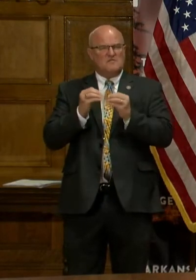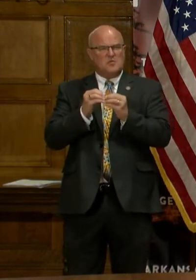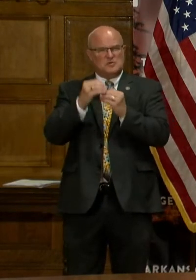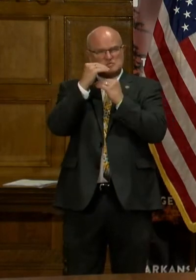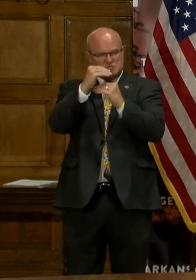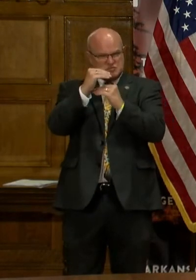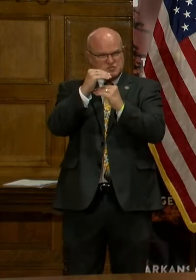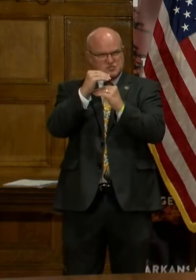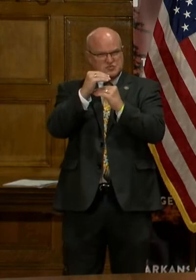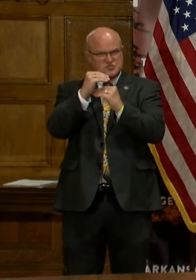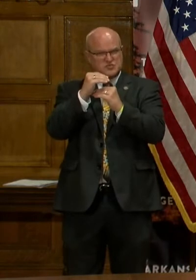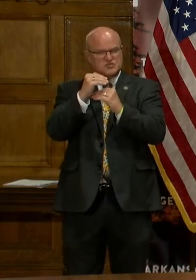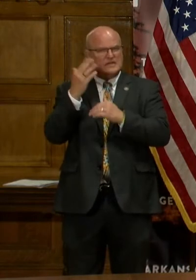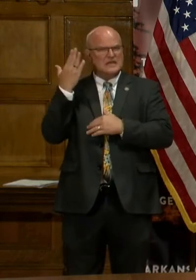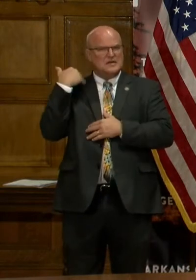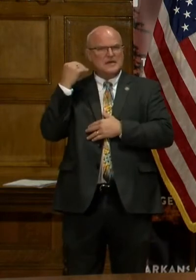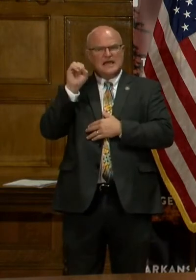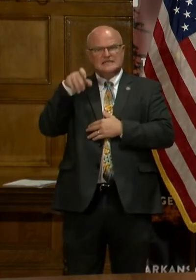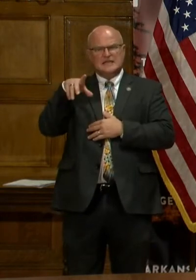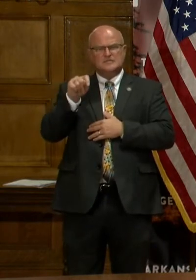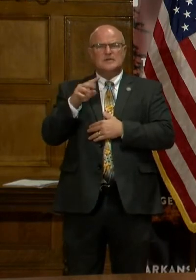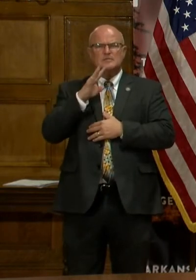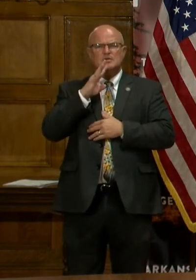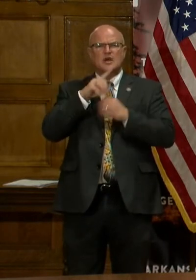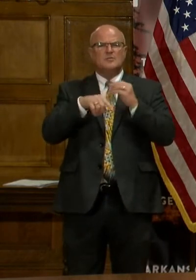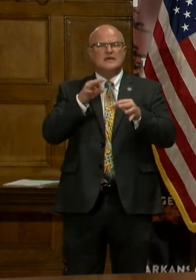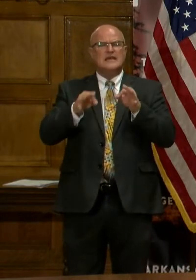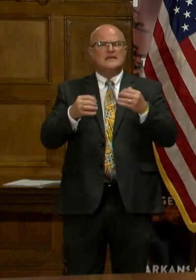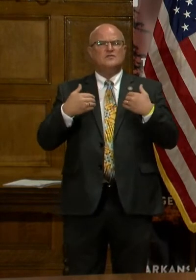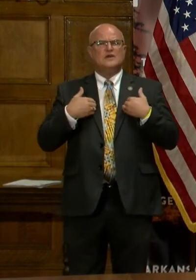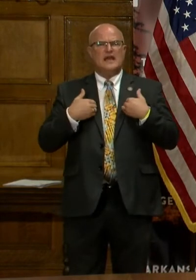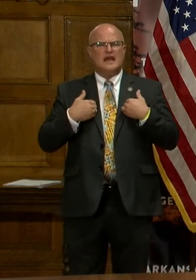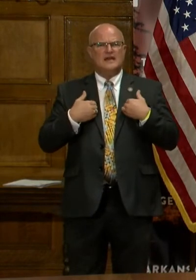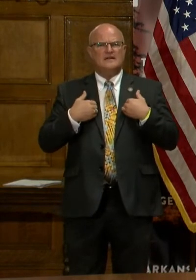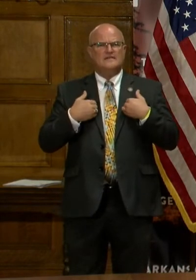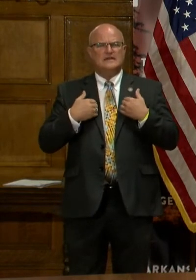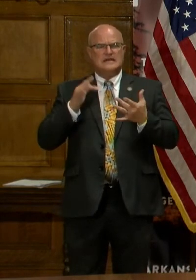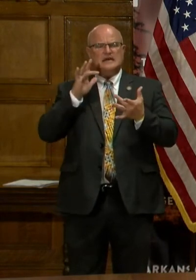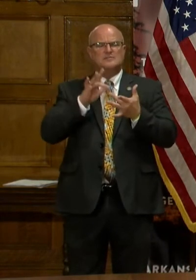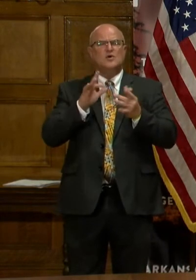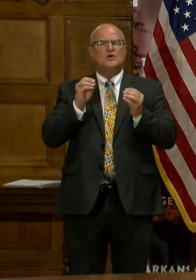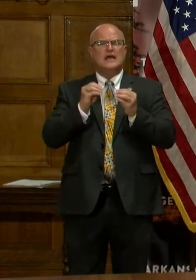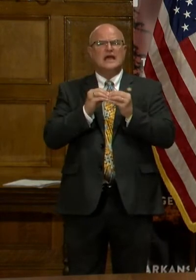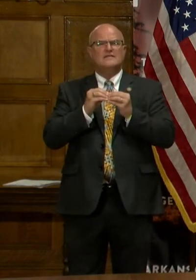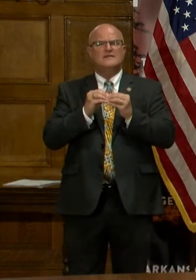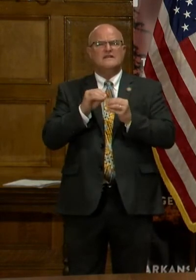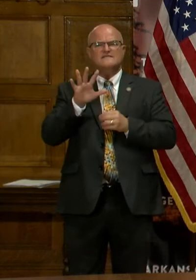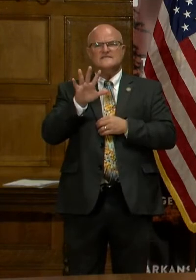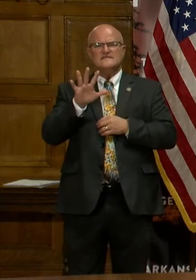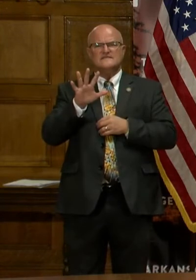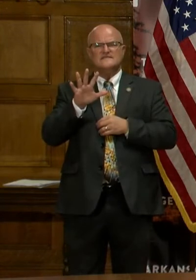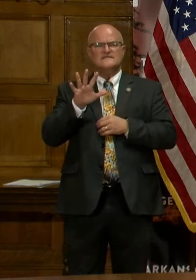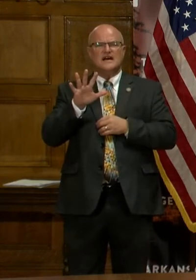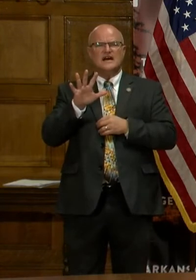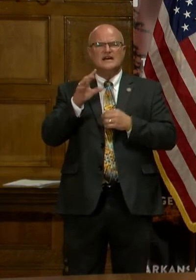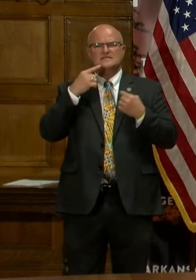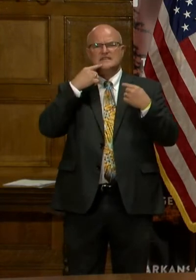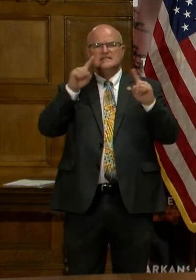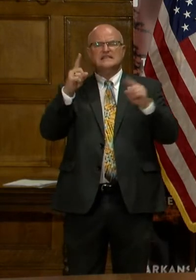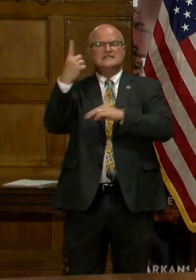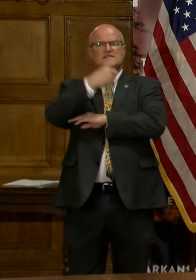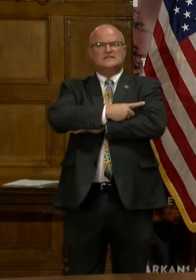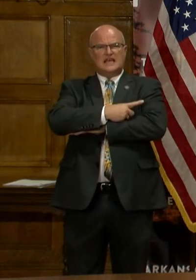restrictions. Back in September, you had talked about how if they reached a point where there were 5 successive days